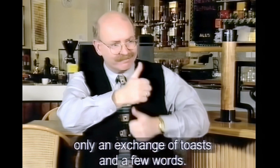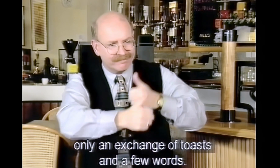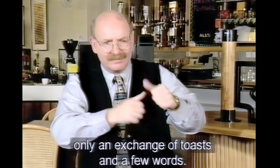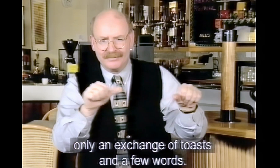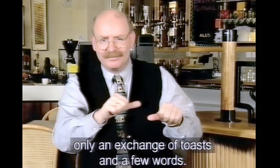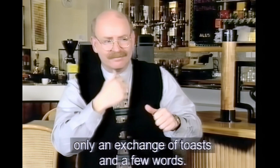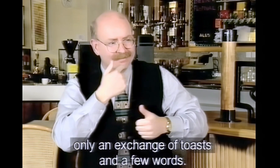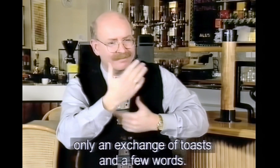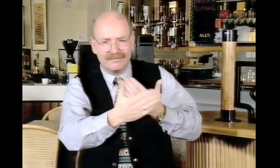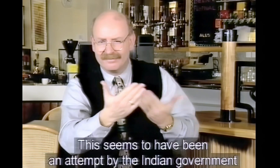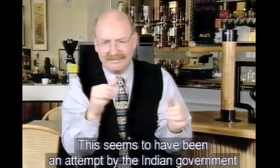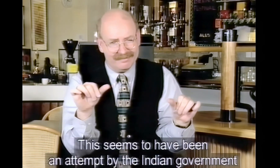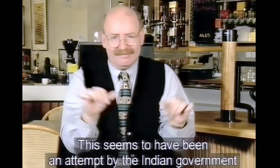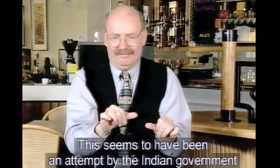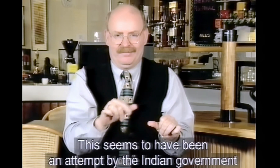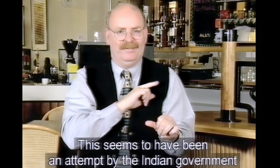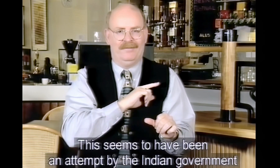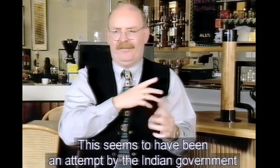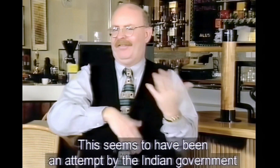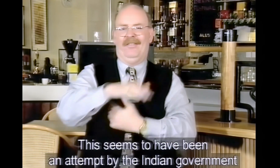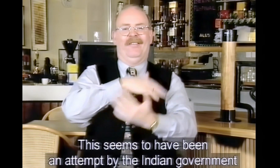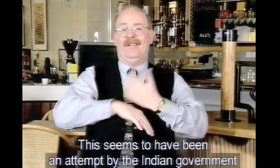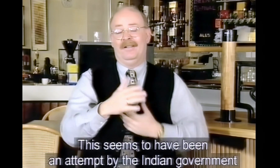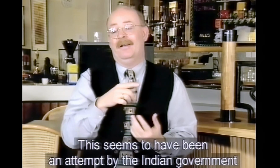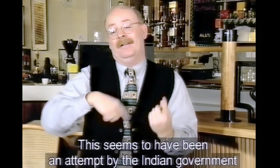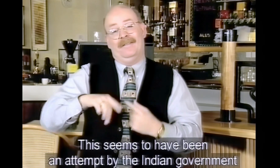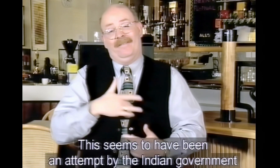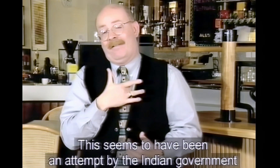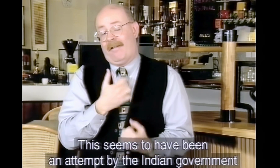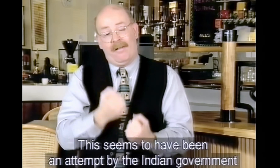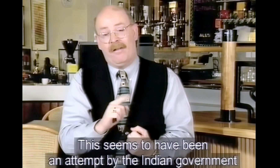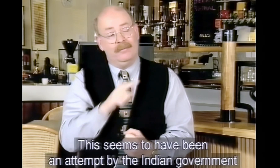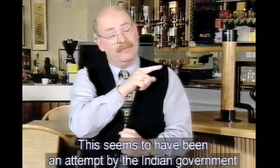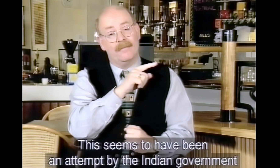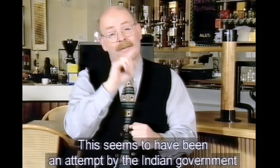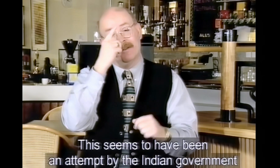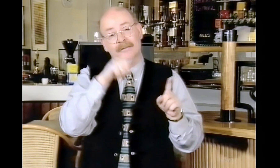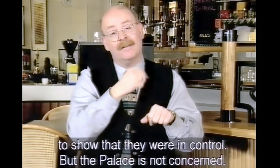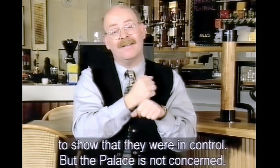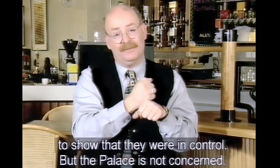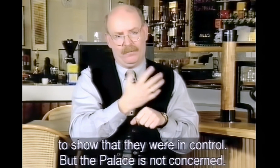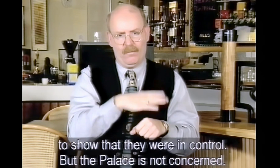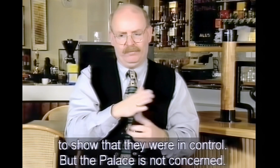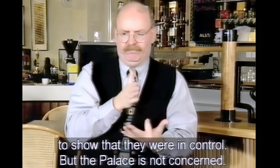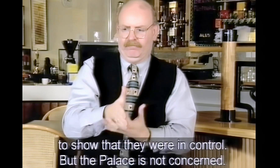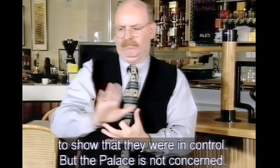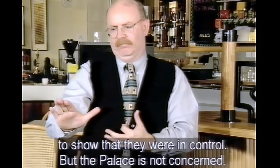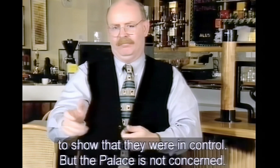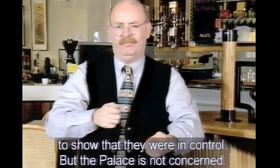Things had been going wrong, and this seems to have been an attempt by the Indian government to show that they were in control. However,